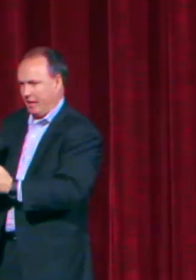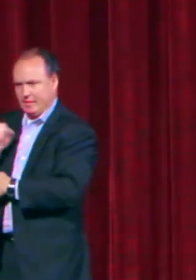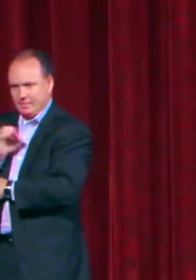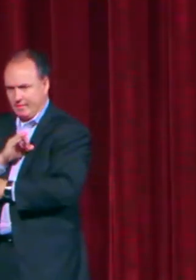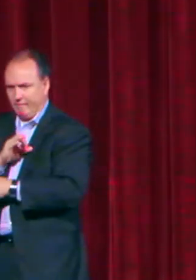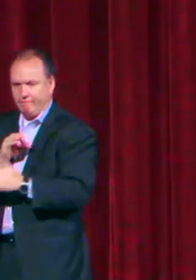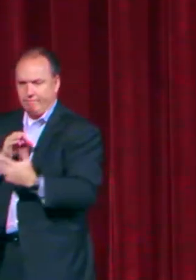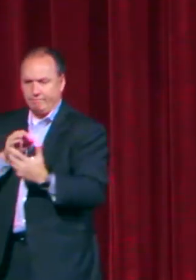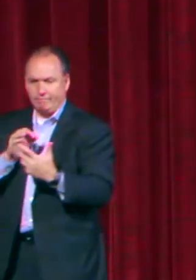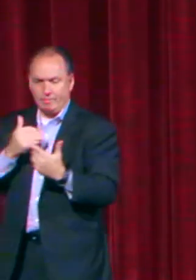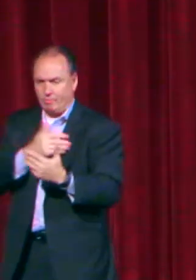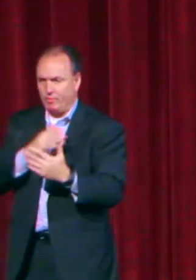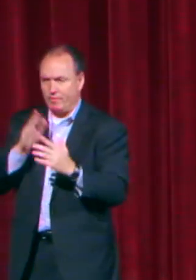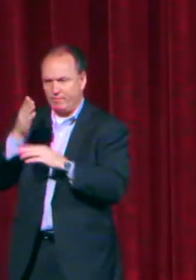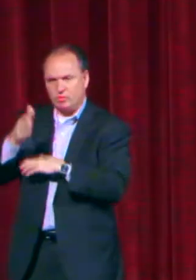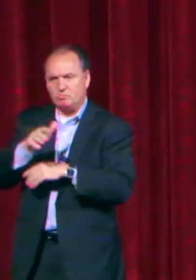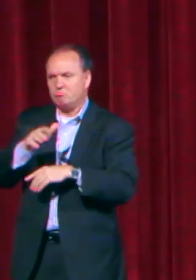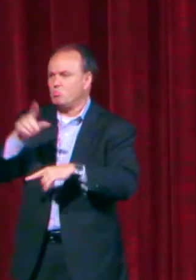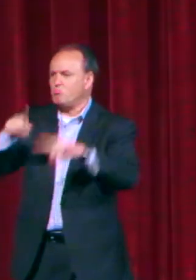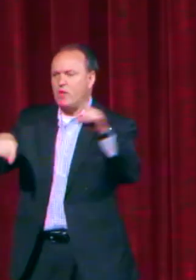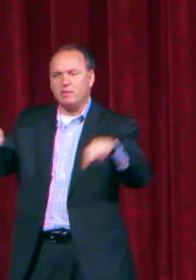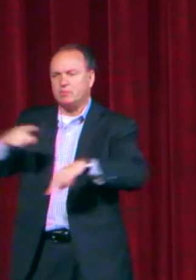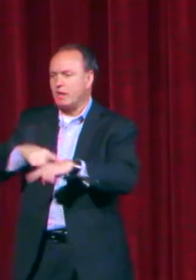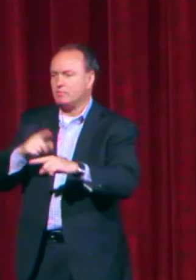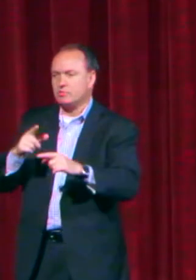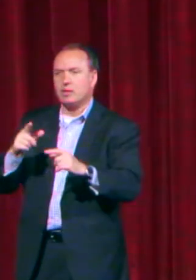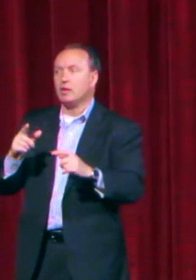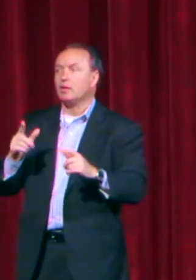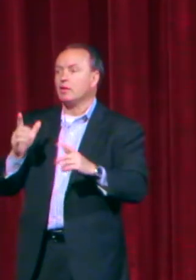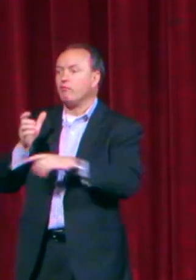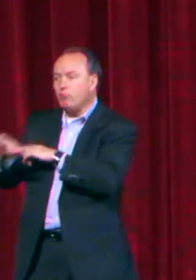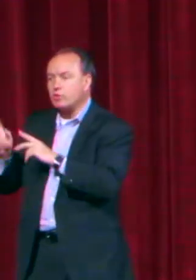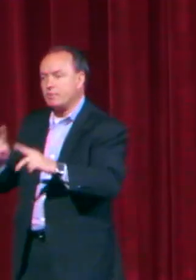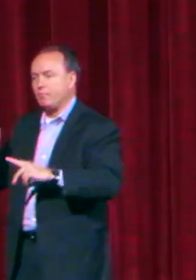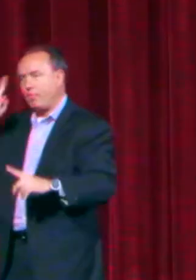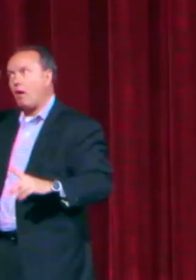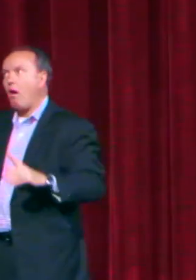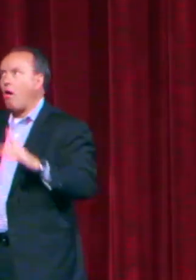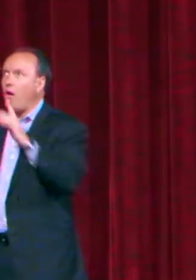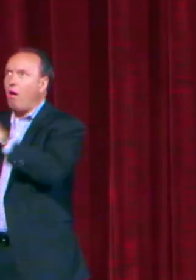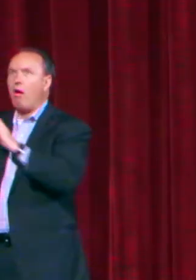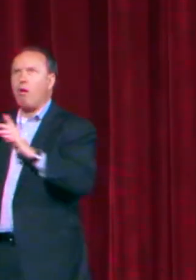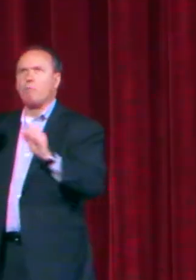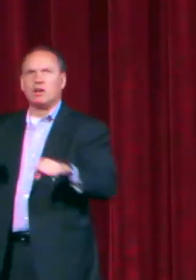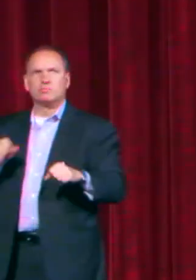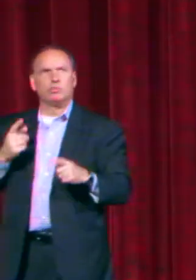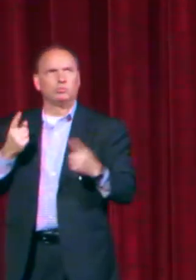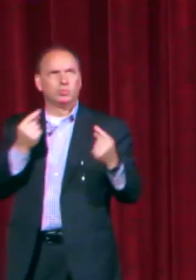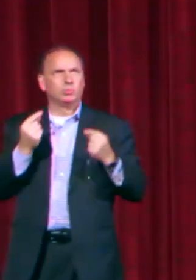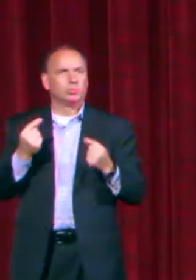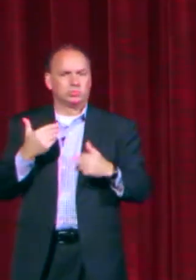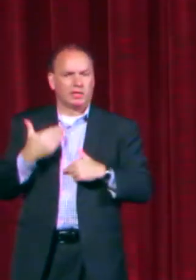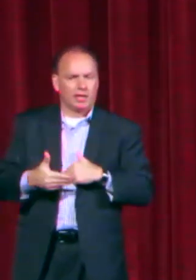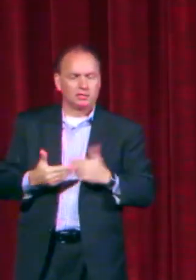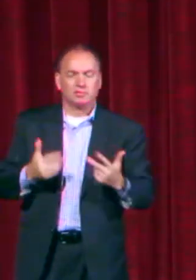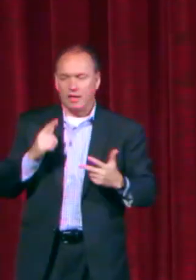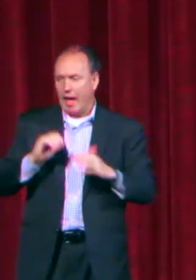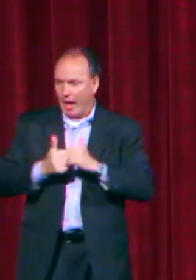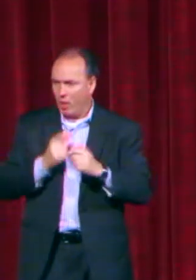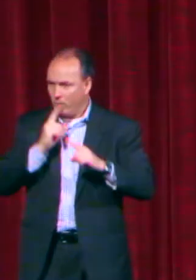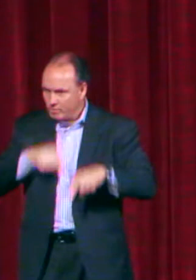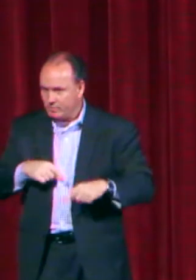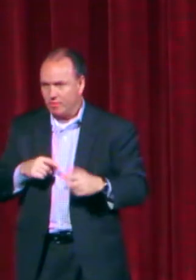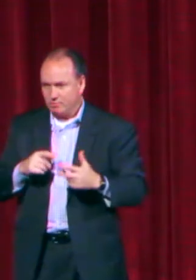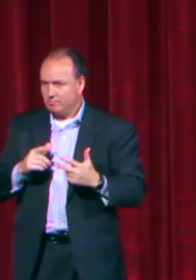in the future at a random time, just to kind of get people thinking about the possibilities and the options of things that could happen, how they would